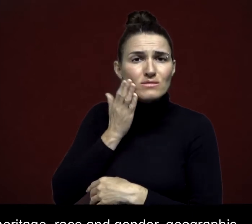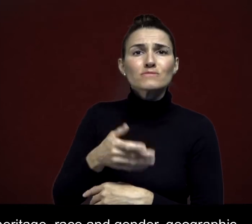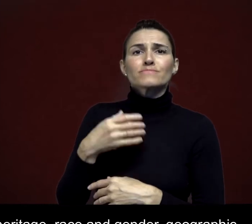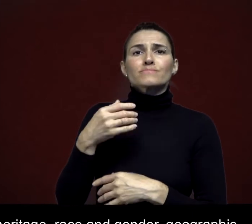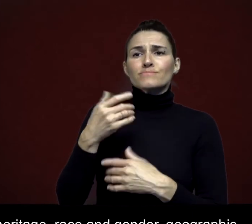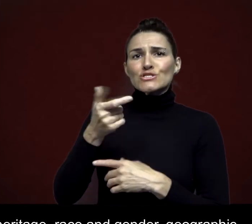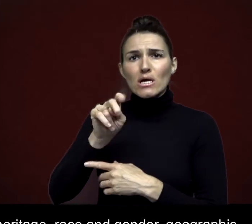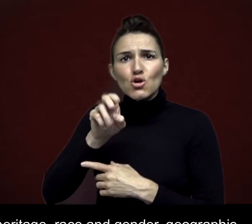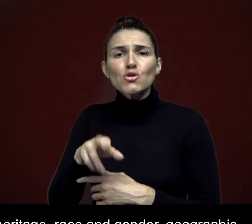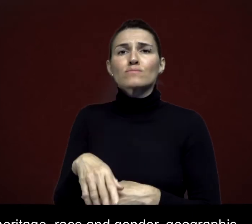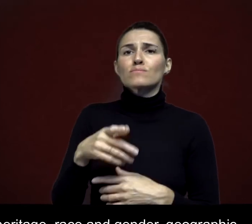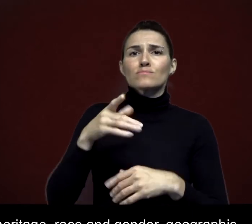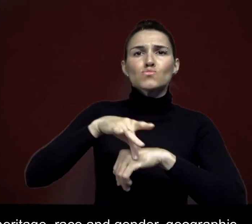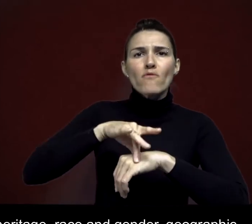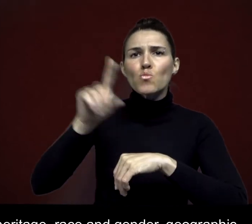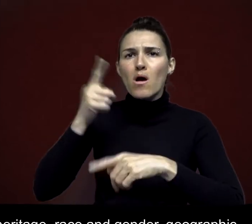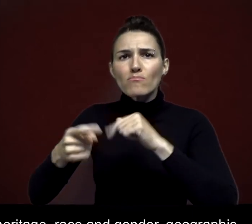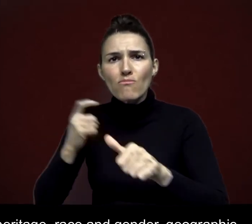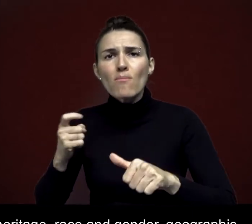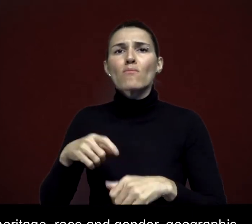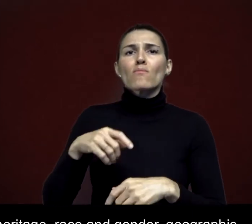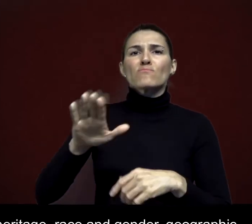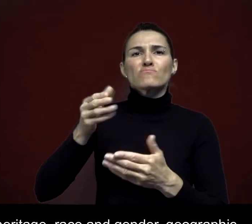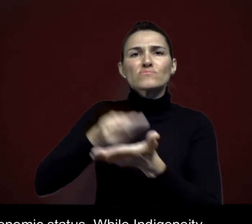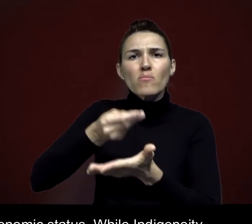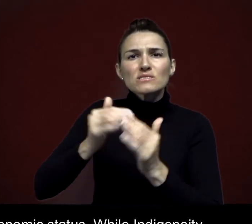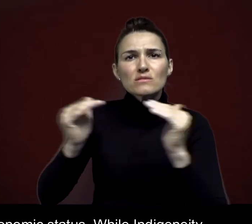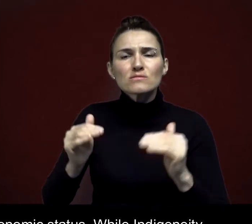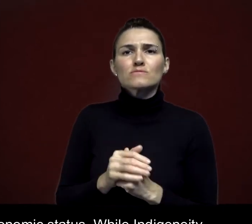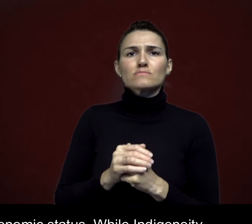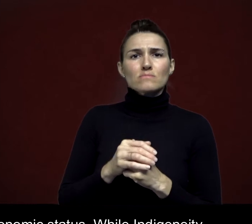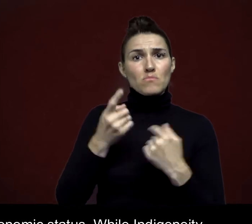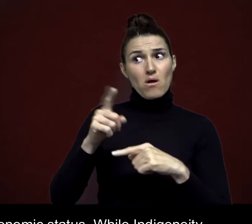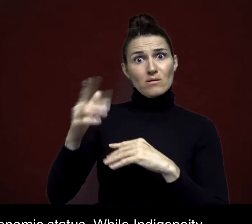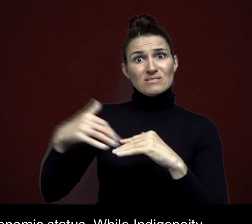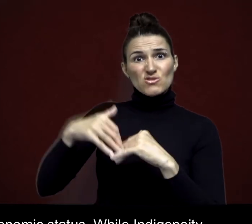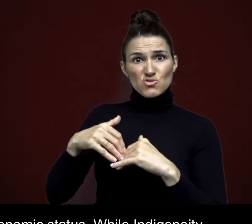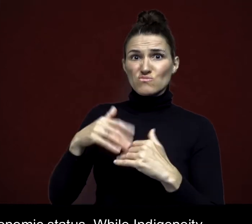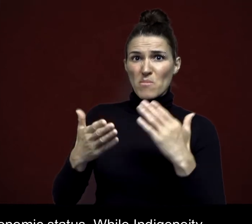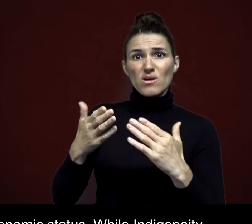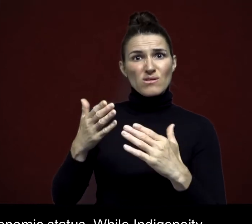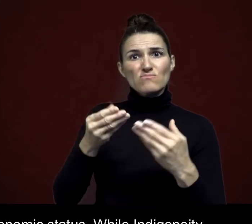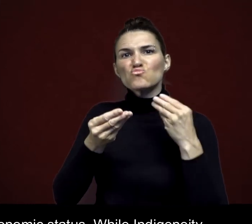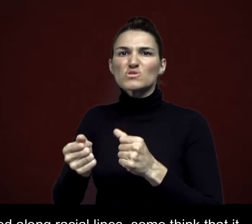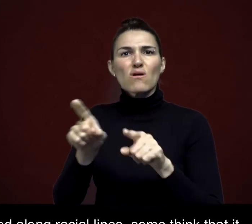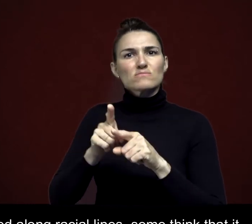Indigenous heritage, race, and gender, geographic and socioeconomic status. While indigeneity can be treated